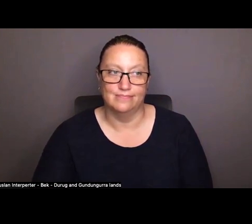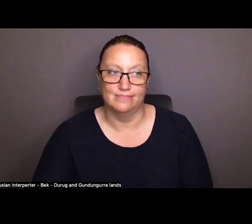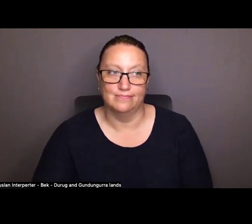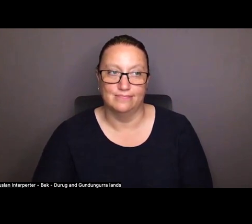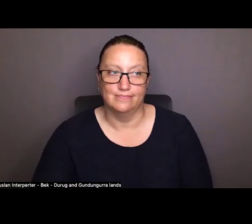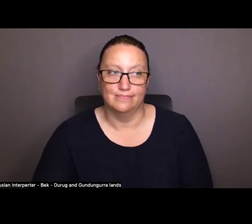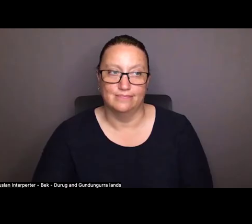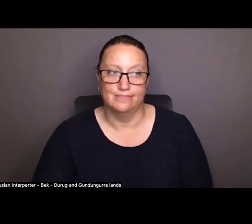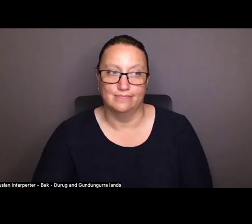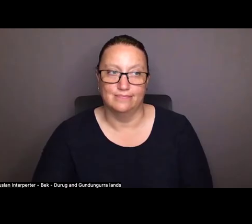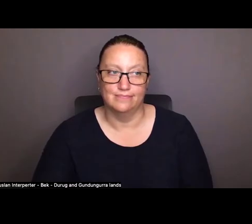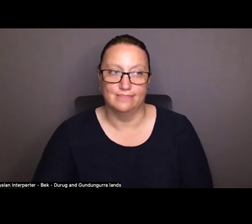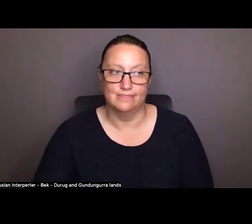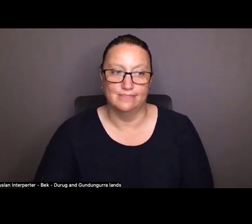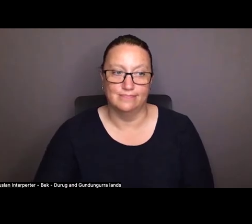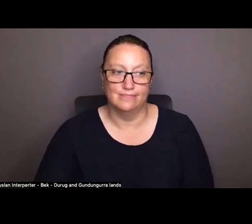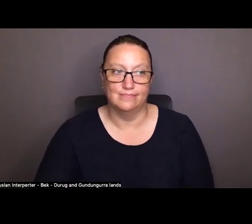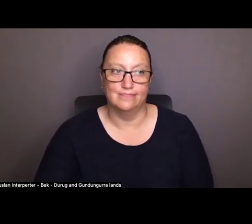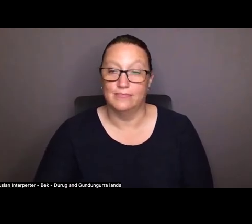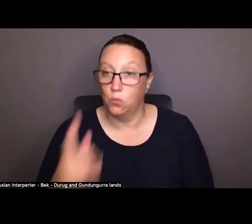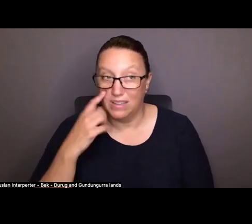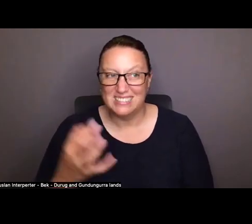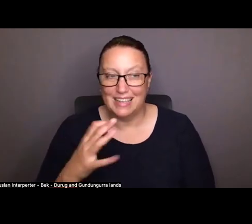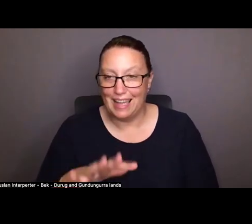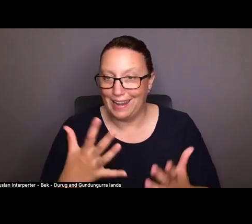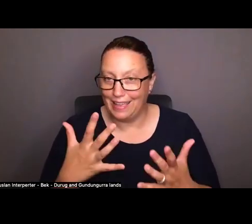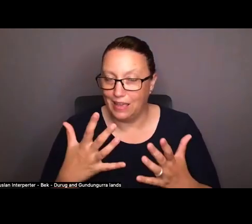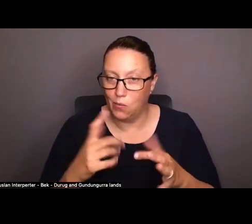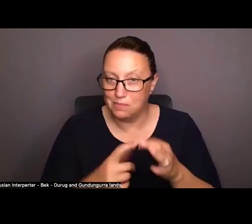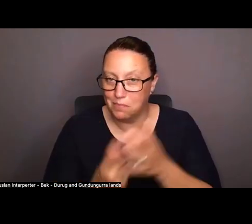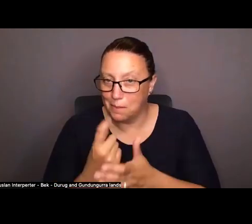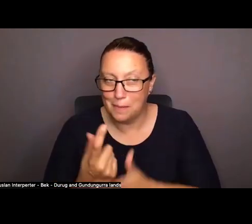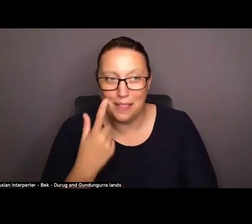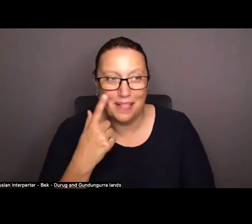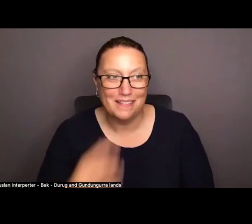Just waiting to see if any more questions pop up. Here they keep coming.